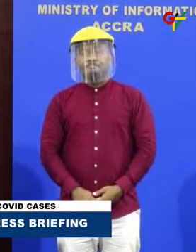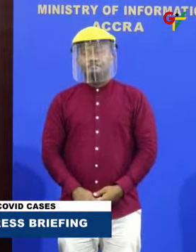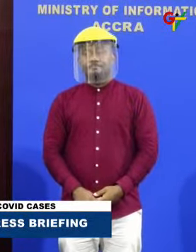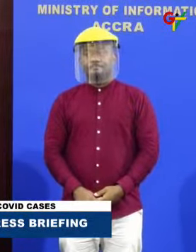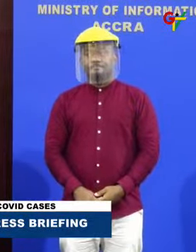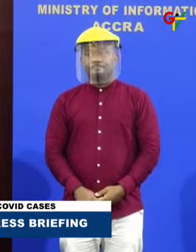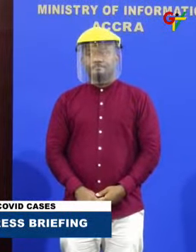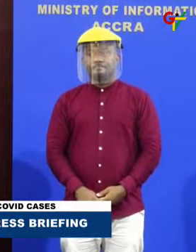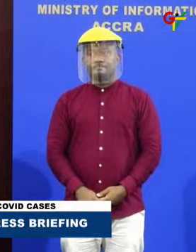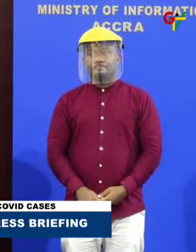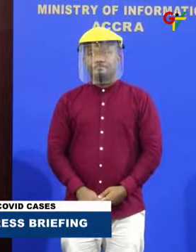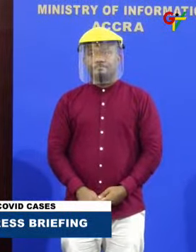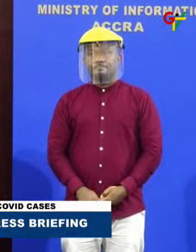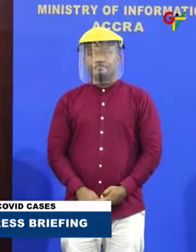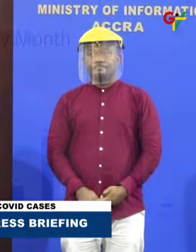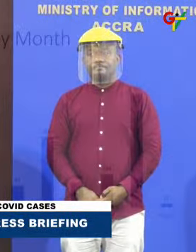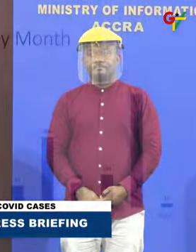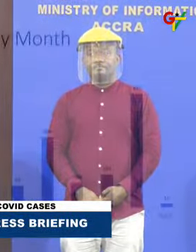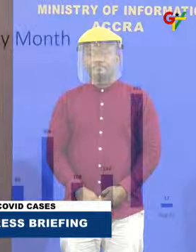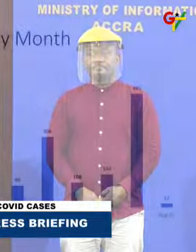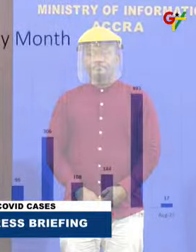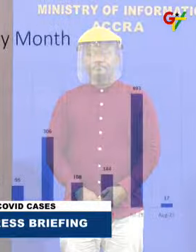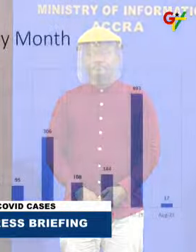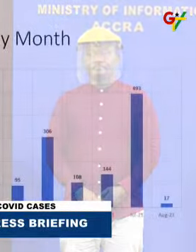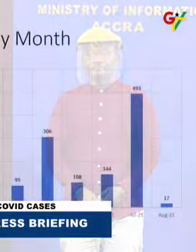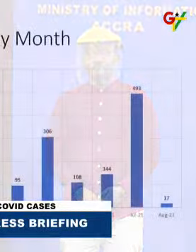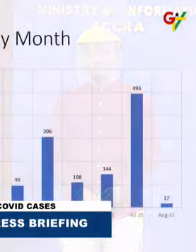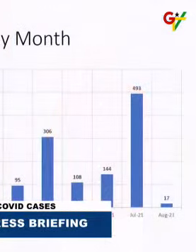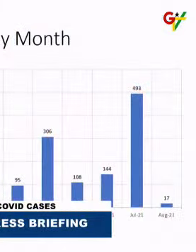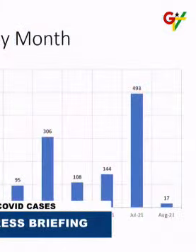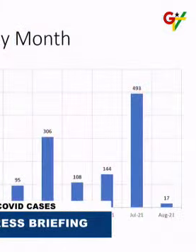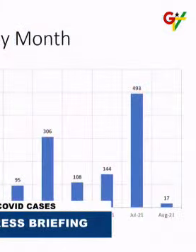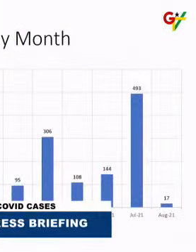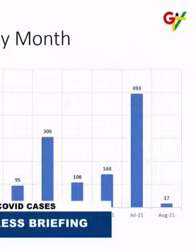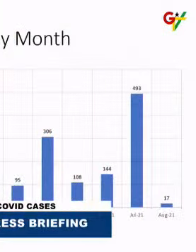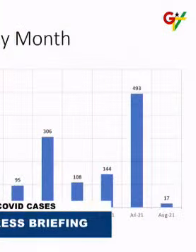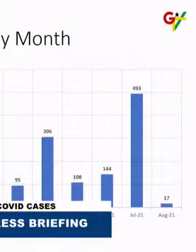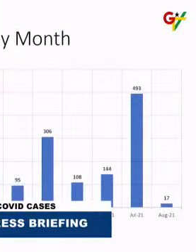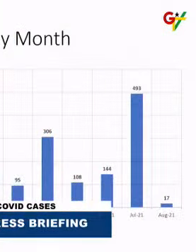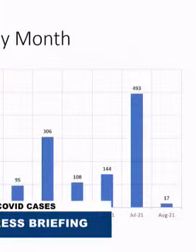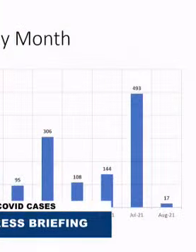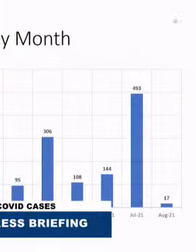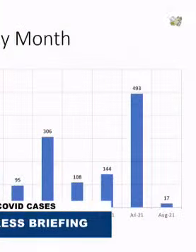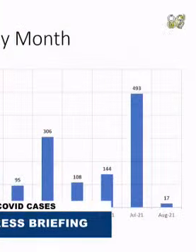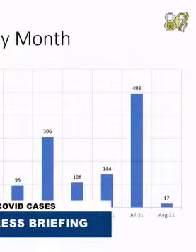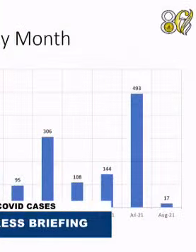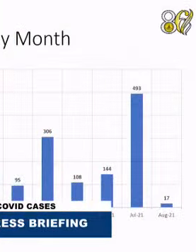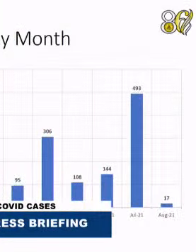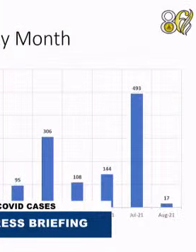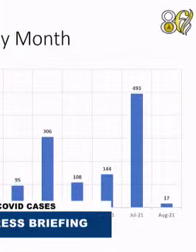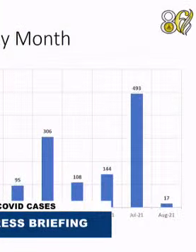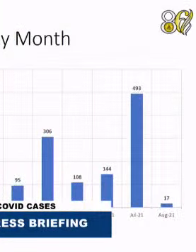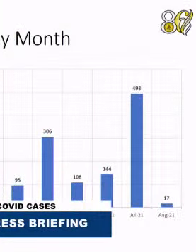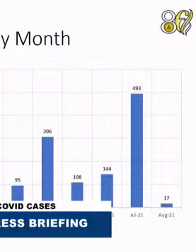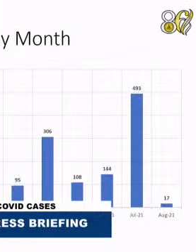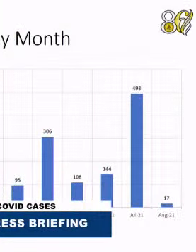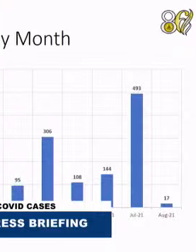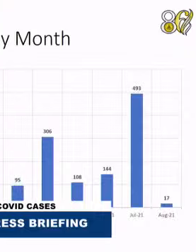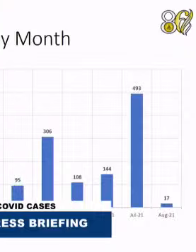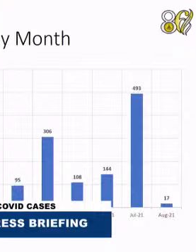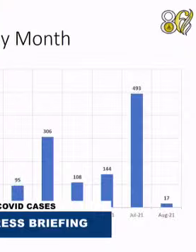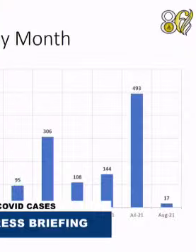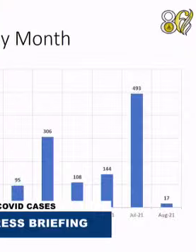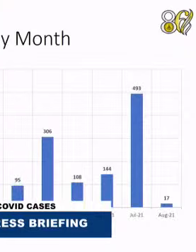So you can see that in July, we crossed the January, February one that was shown at the second